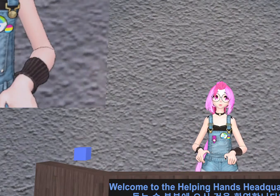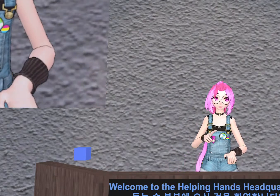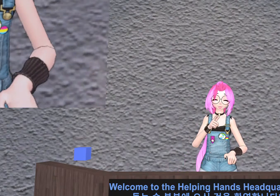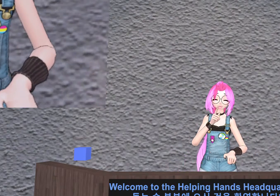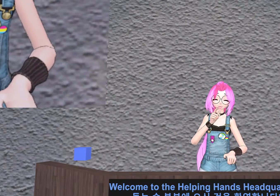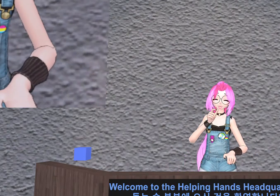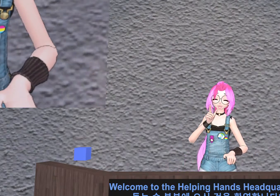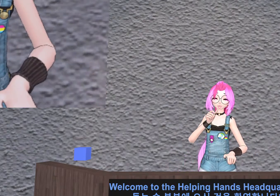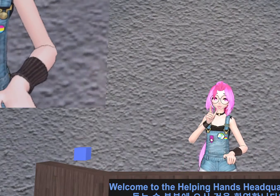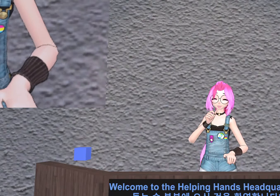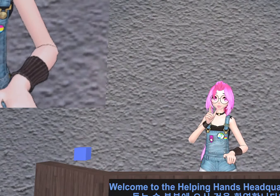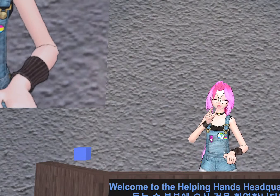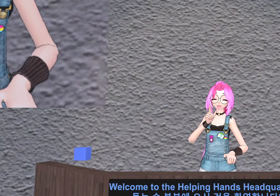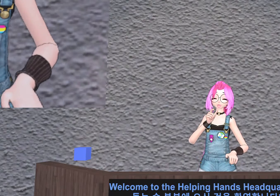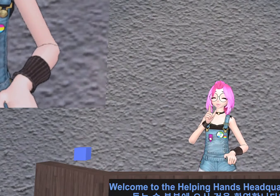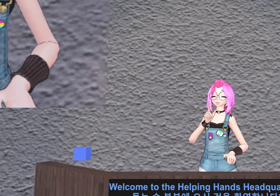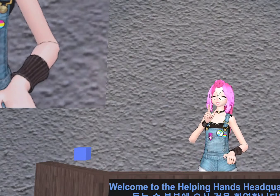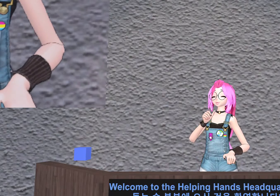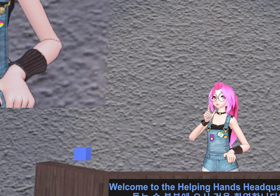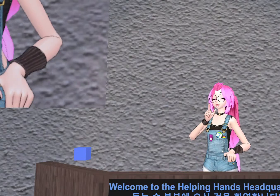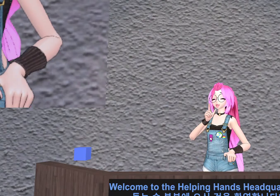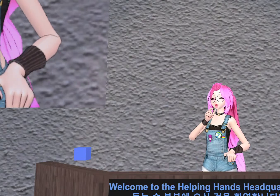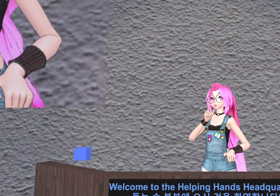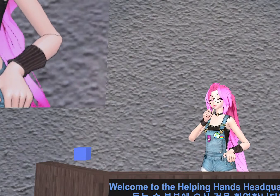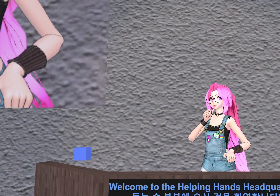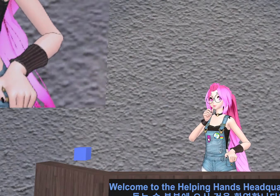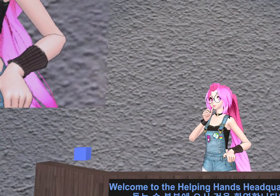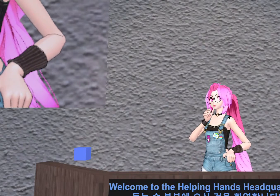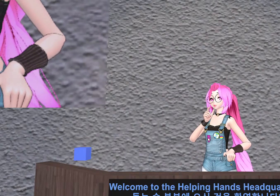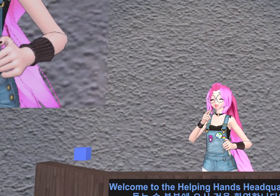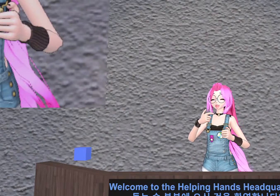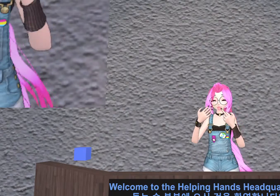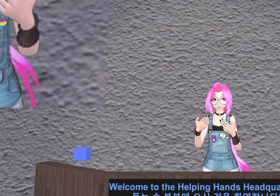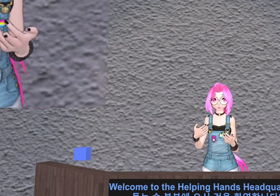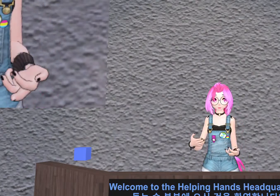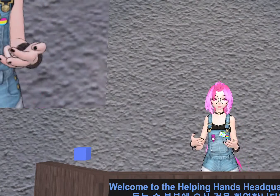answer. 66. Okay. Now,